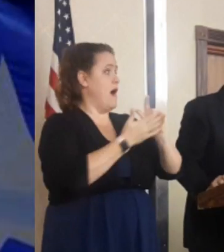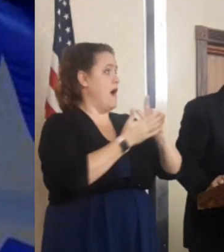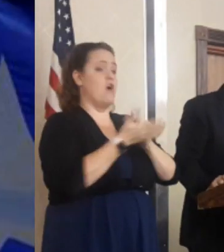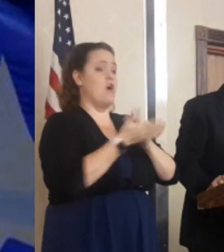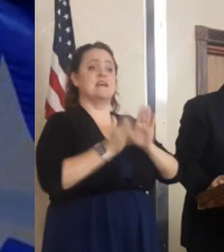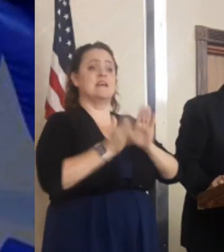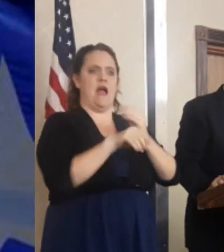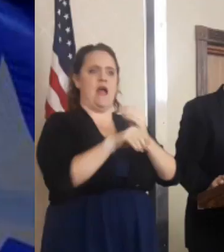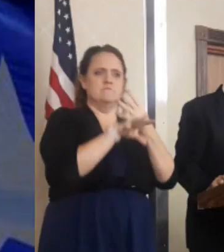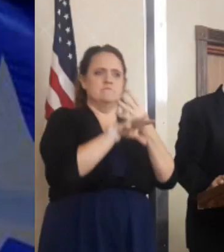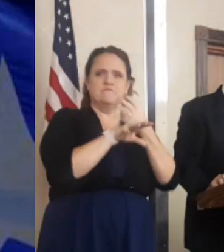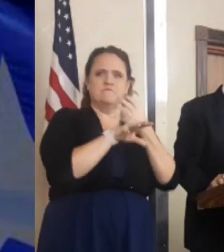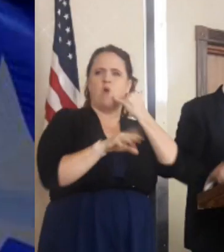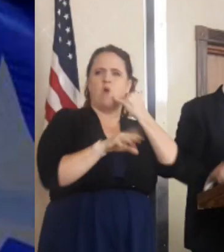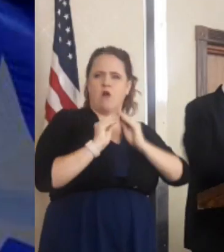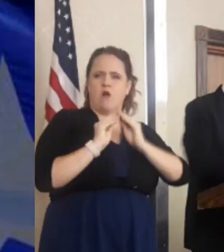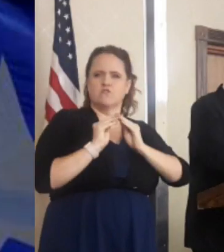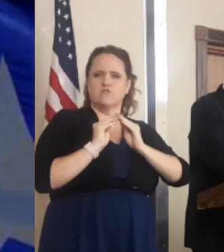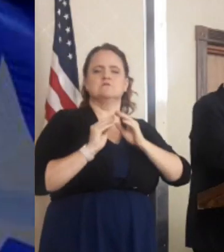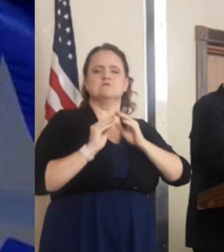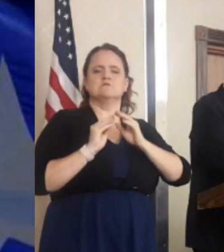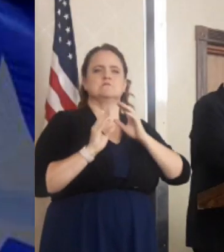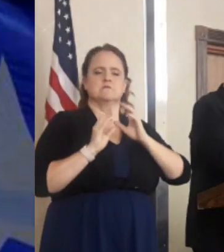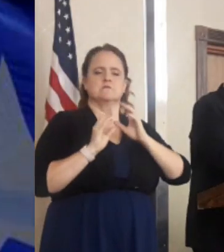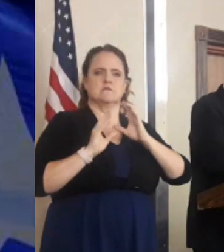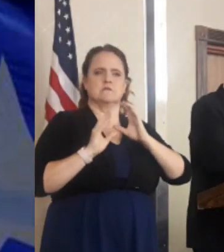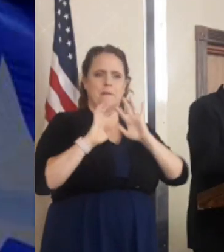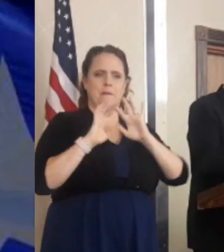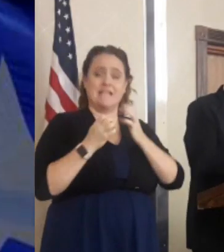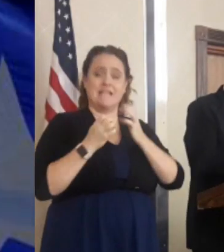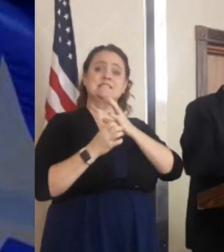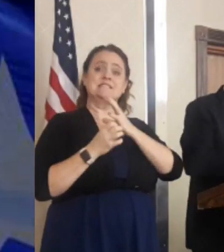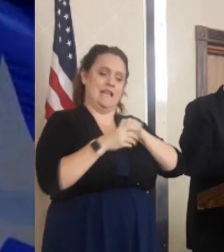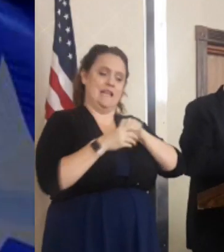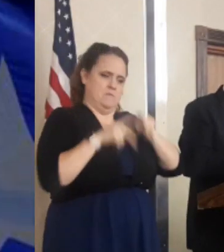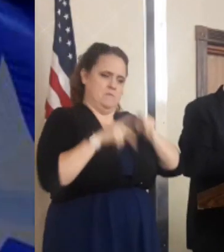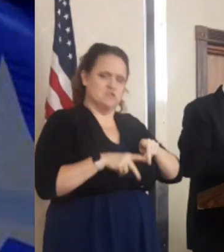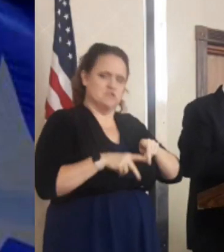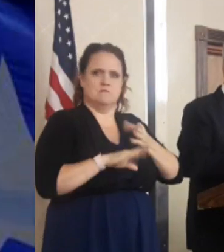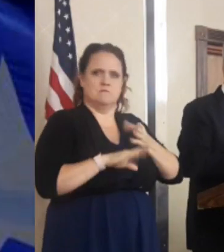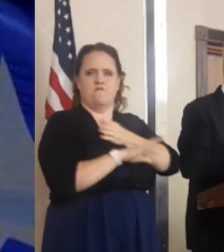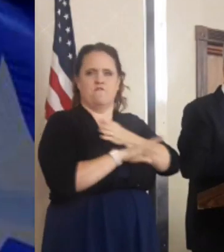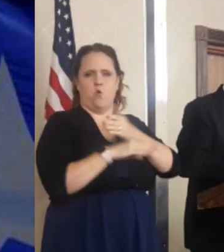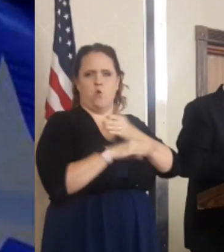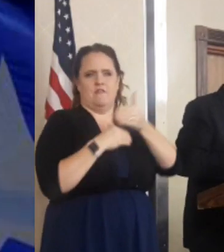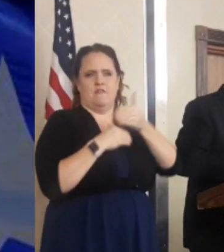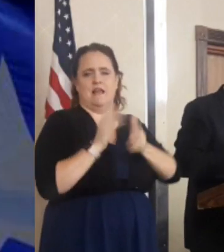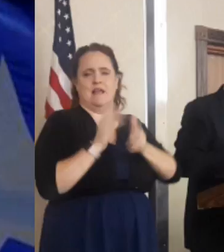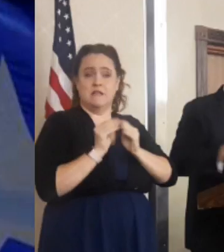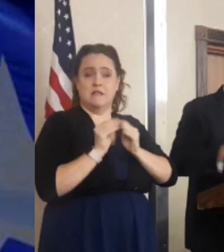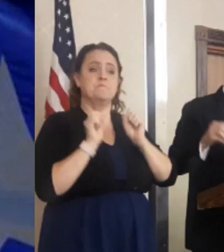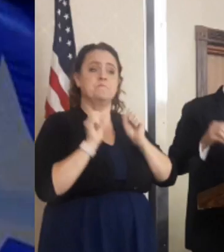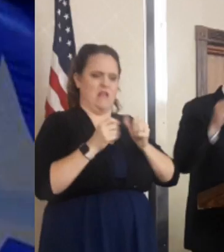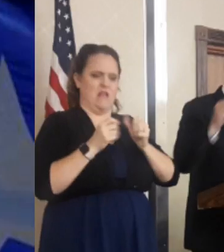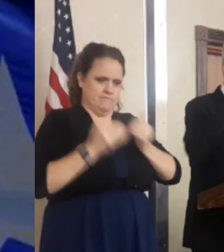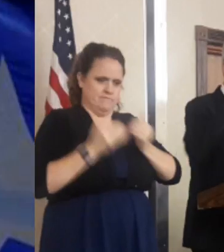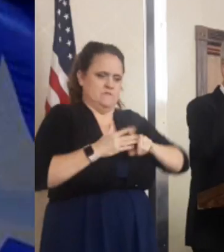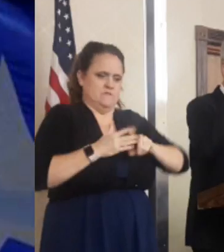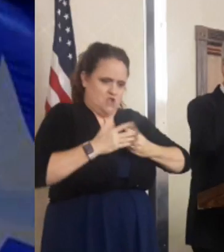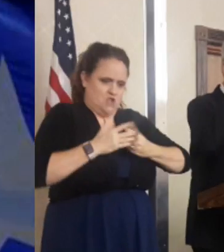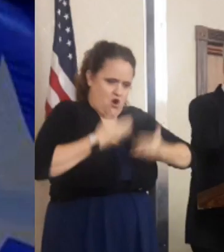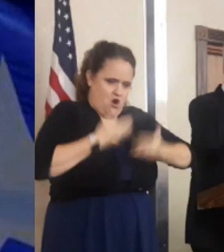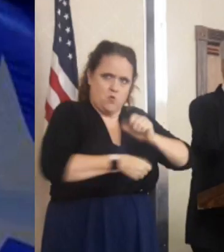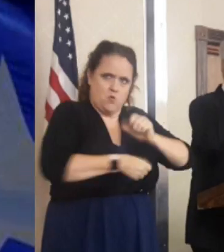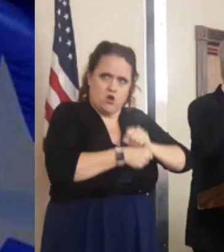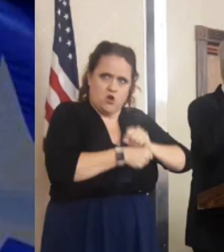meetings and the ability for the committees to meet in person on the day before our next meeting, we can get a jump start on the work and really get the ground running